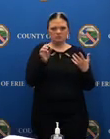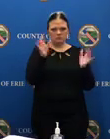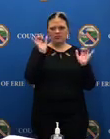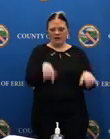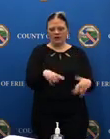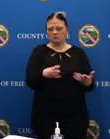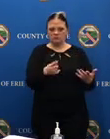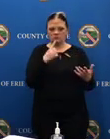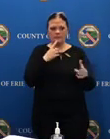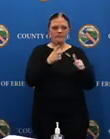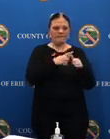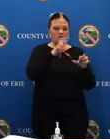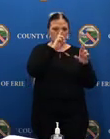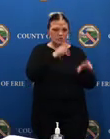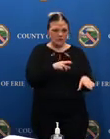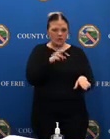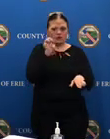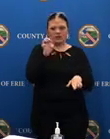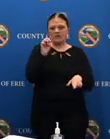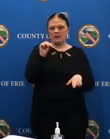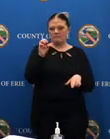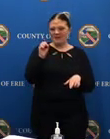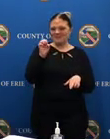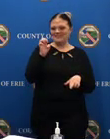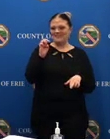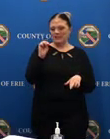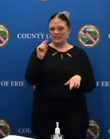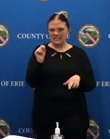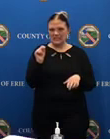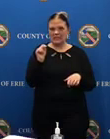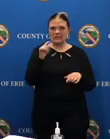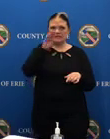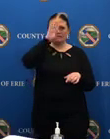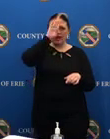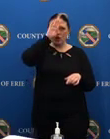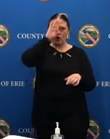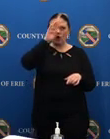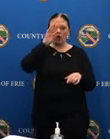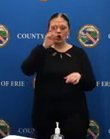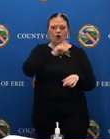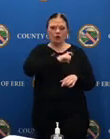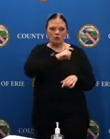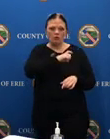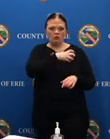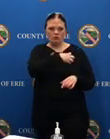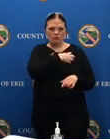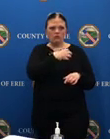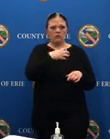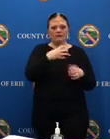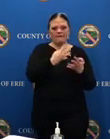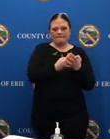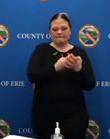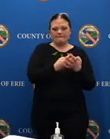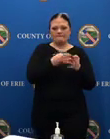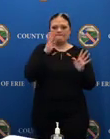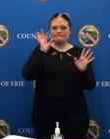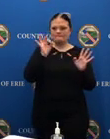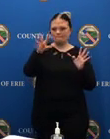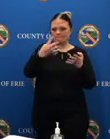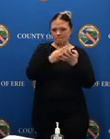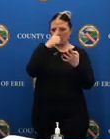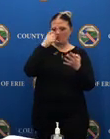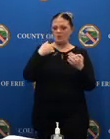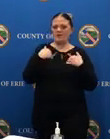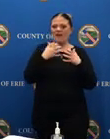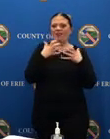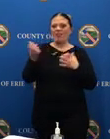also doing first responders, EMS, EMT, fire, law enforcement, police, jails. Now, I bring up the jails because we've had a lot